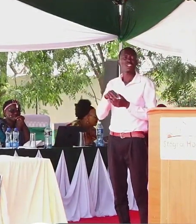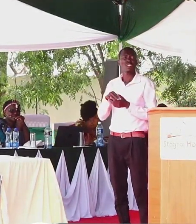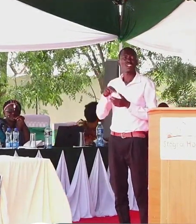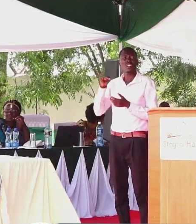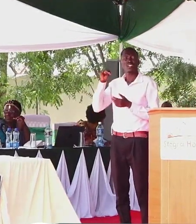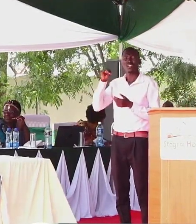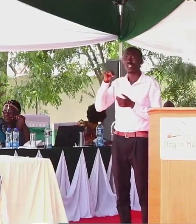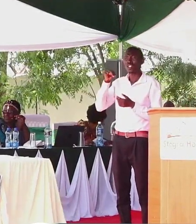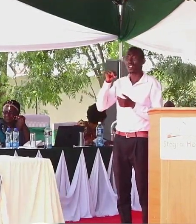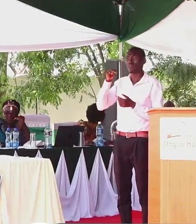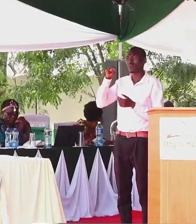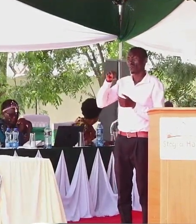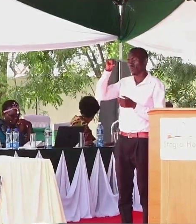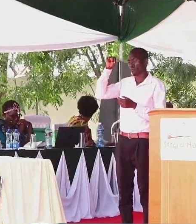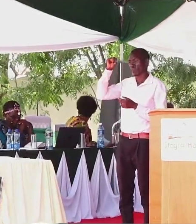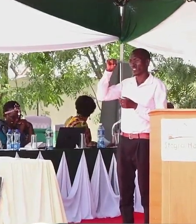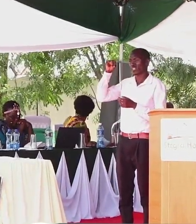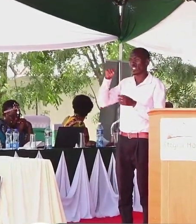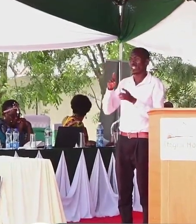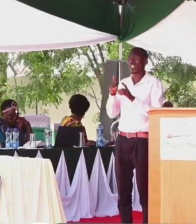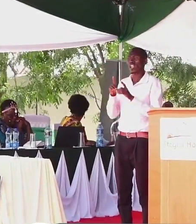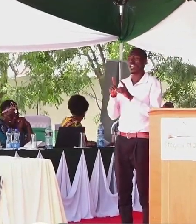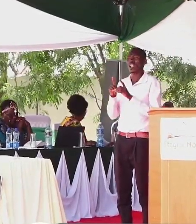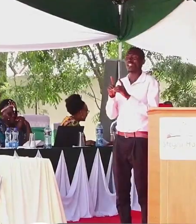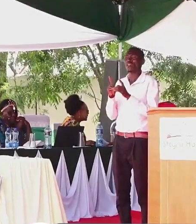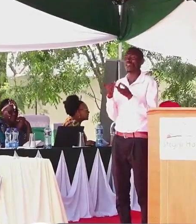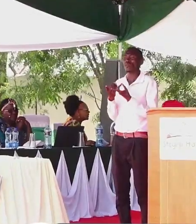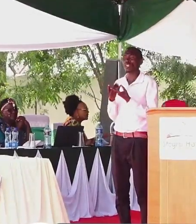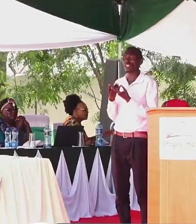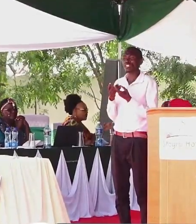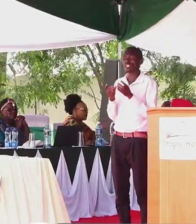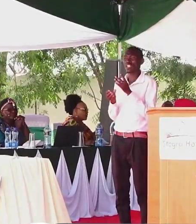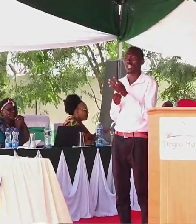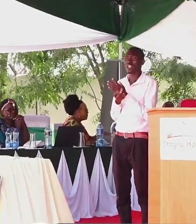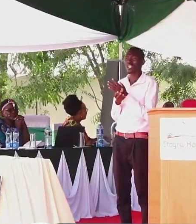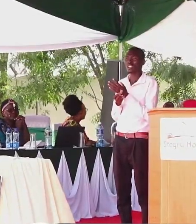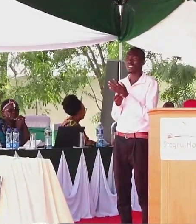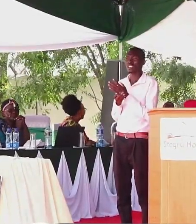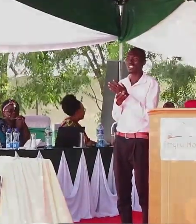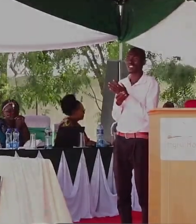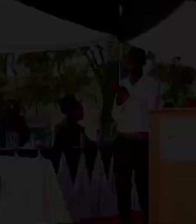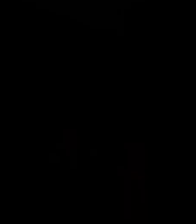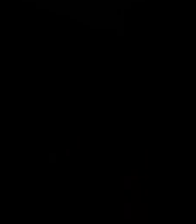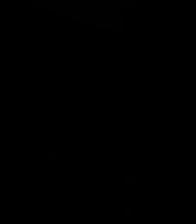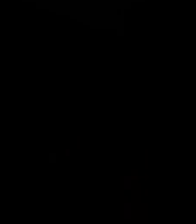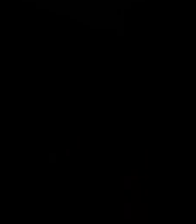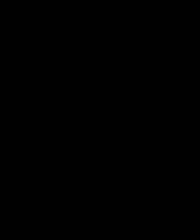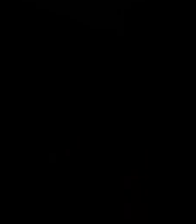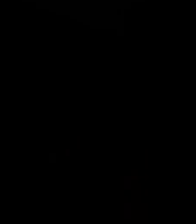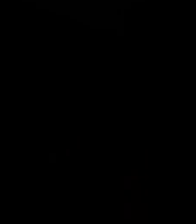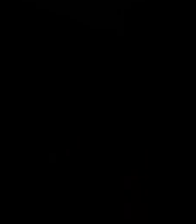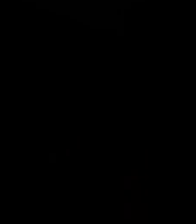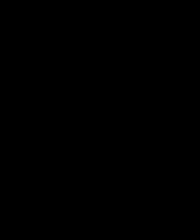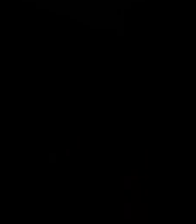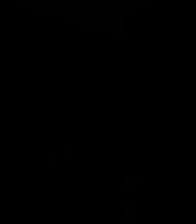Counties Development Council? I want to request that